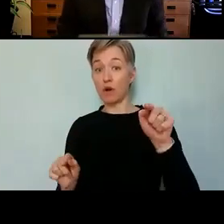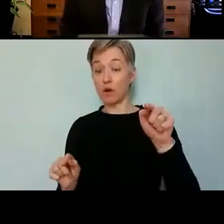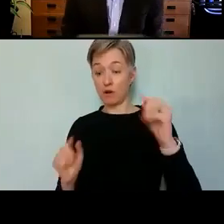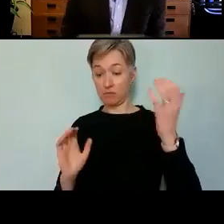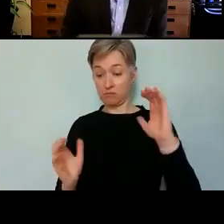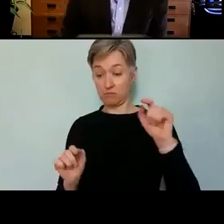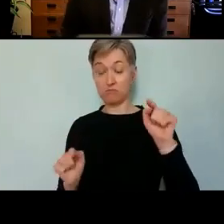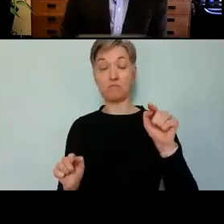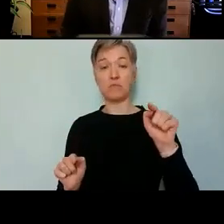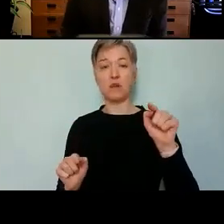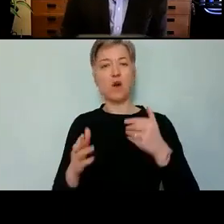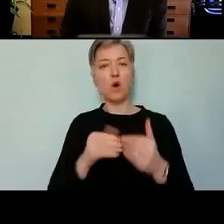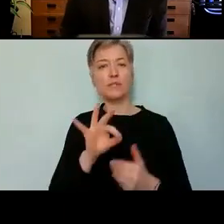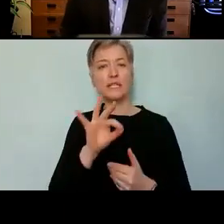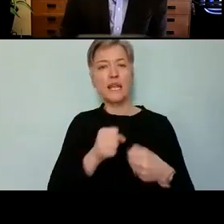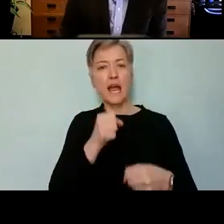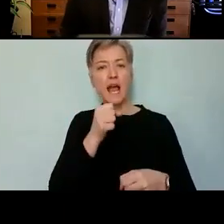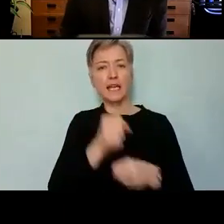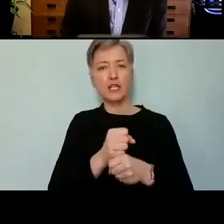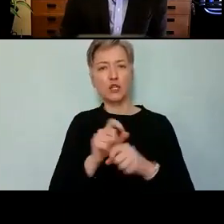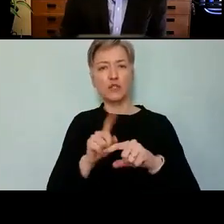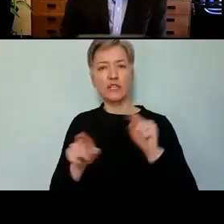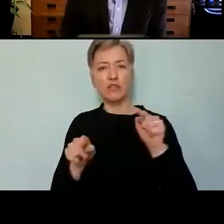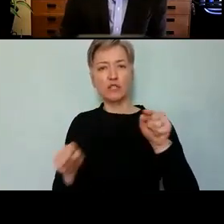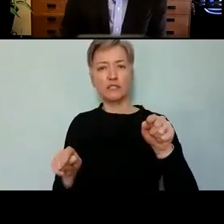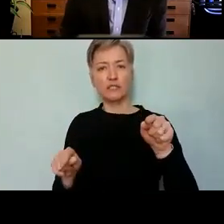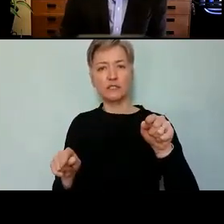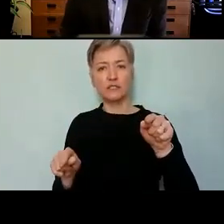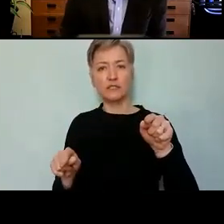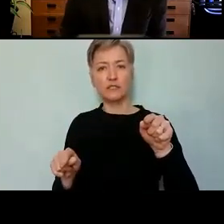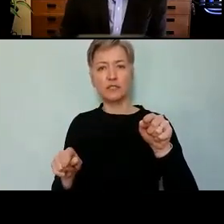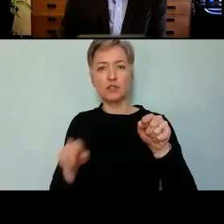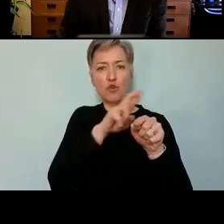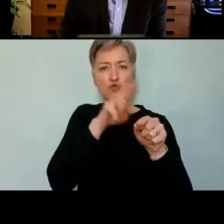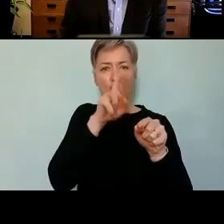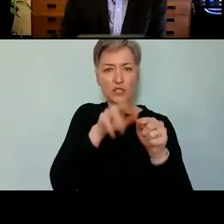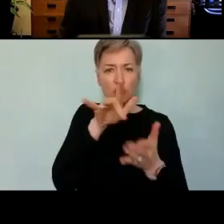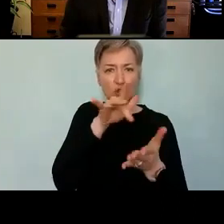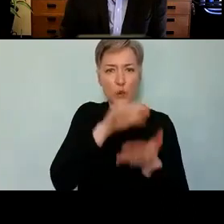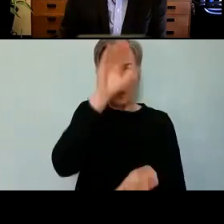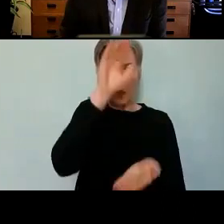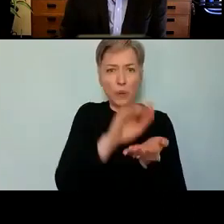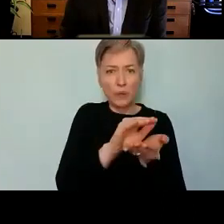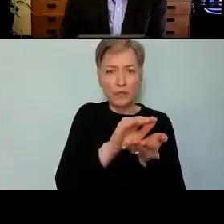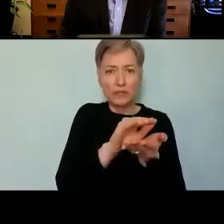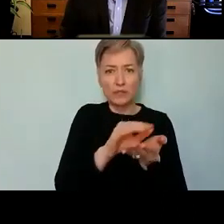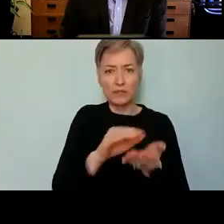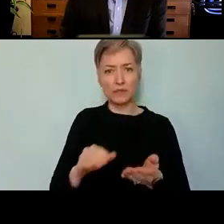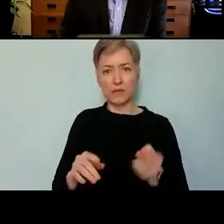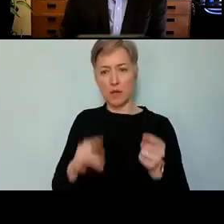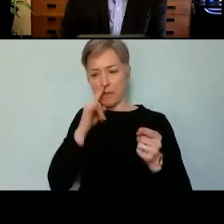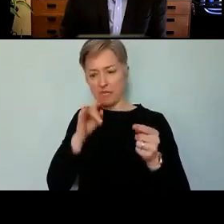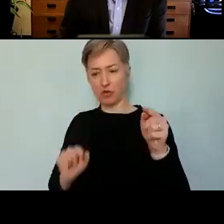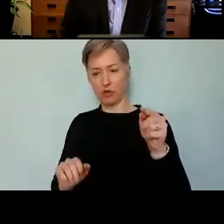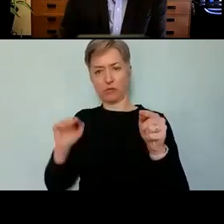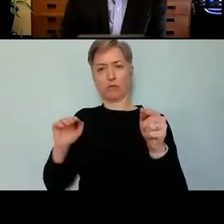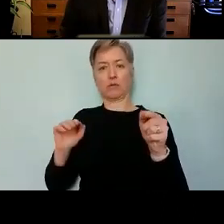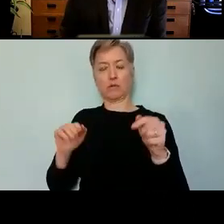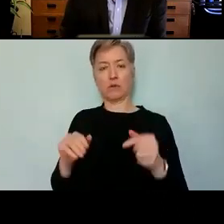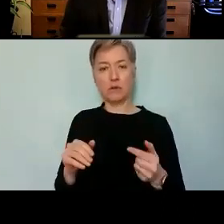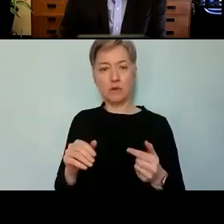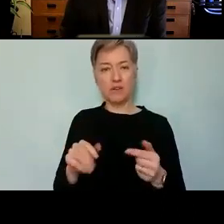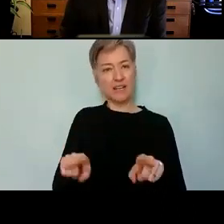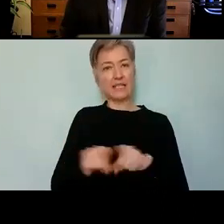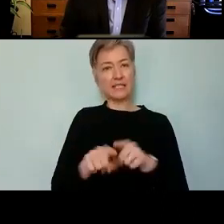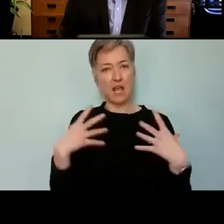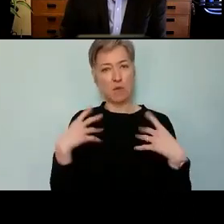difference in life expectancy in one county that is ostensibly served by the same health